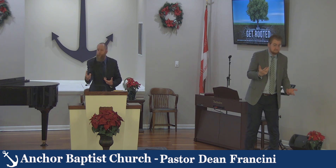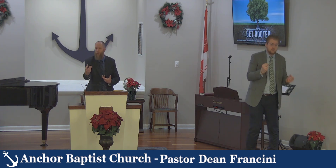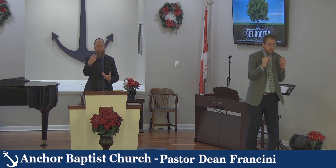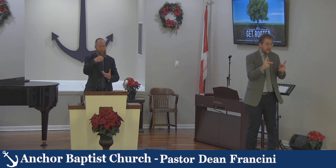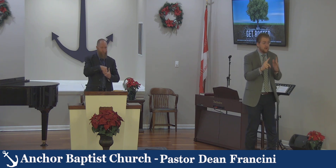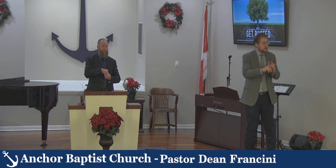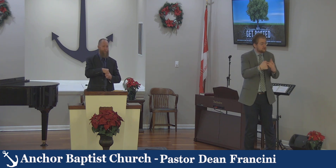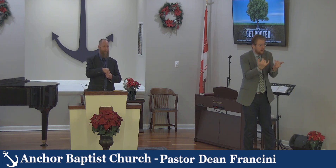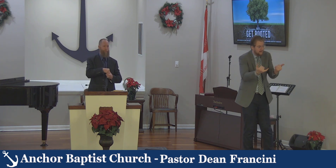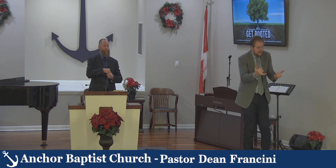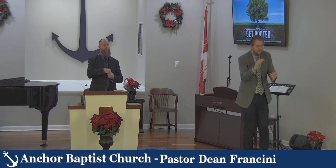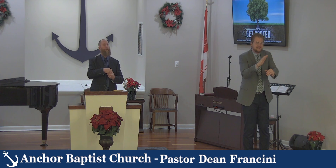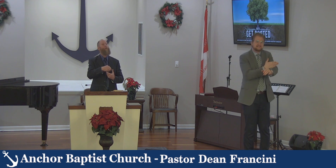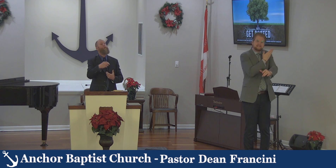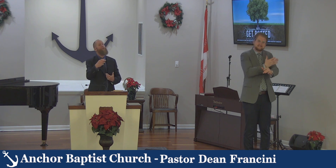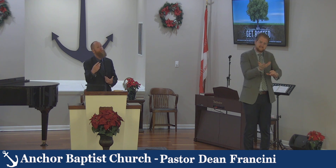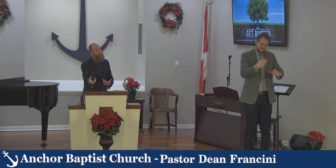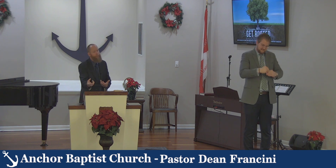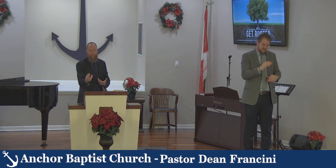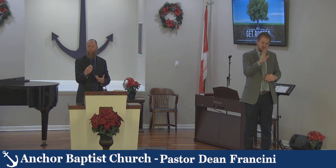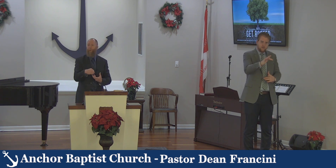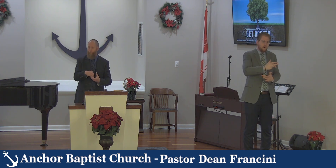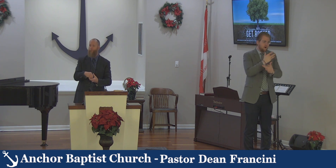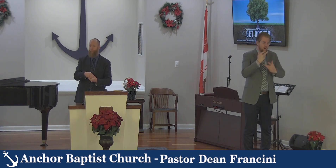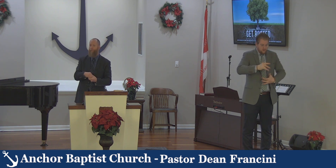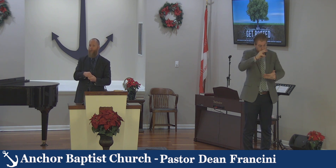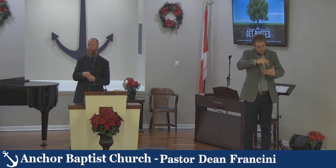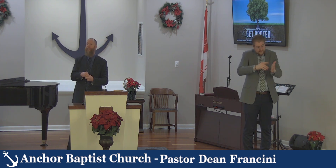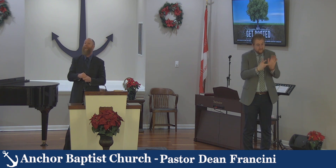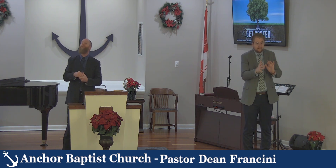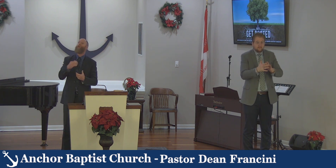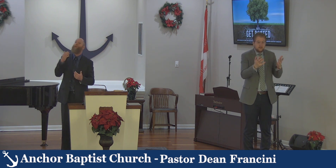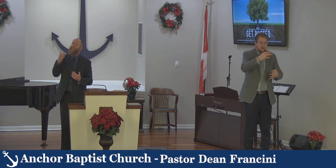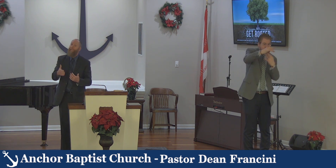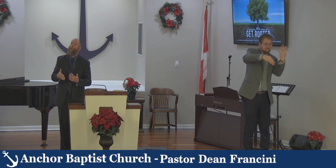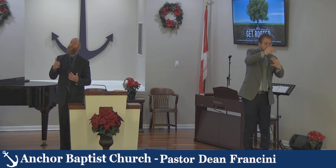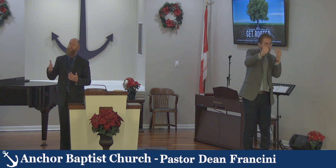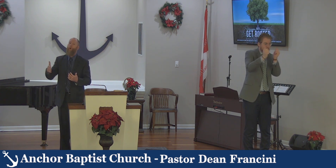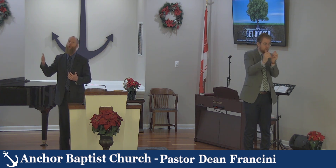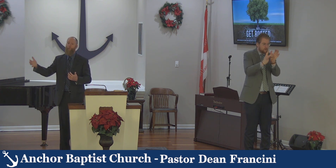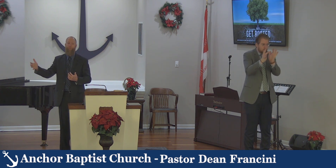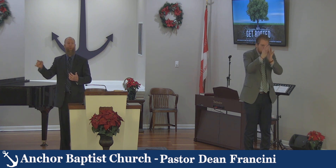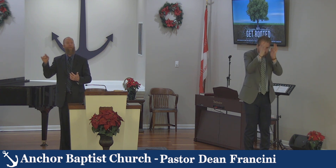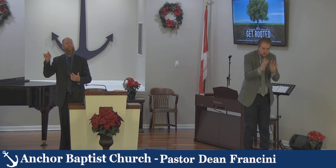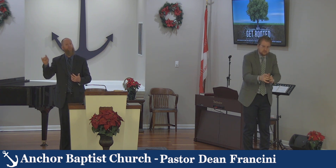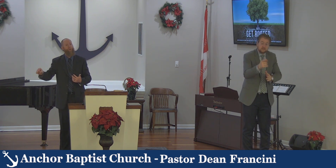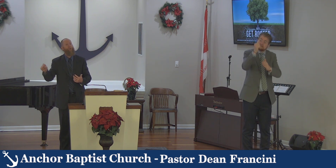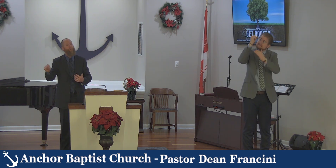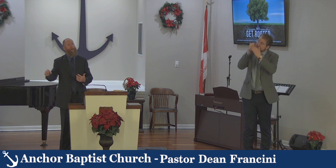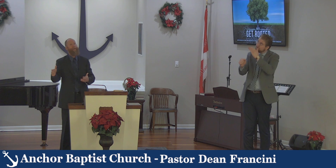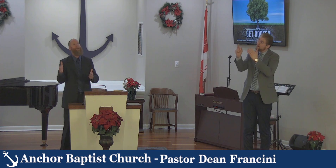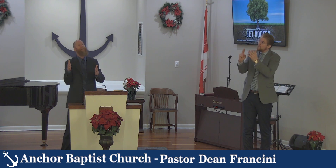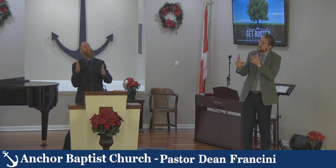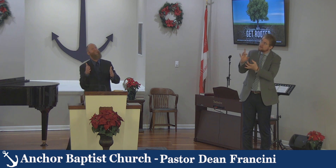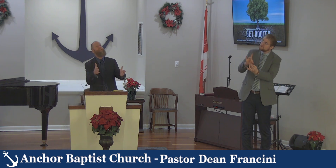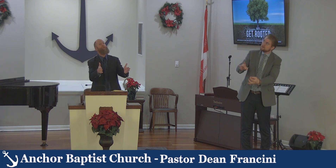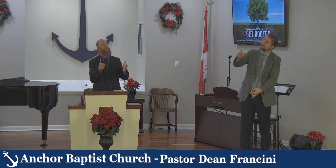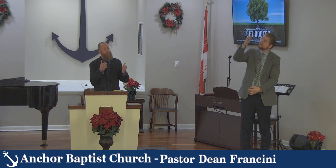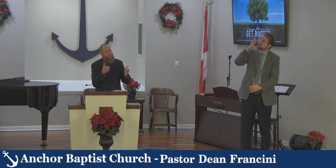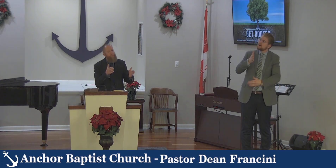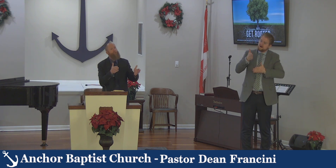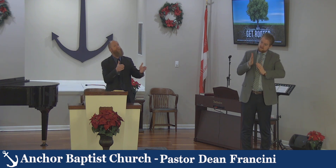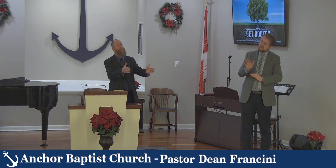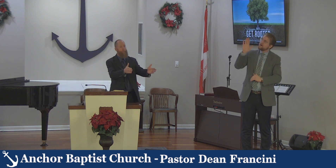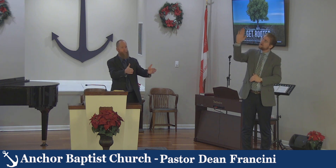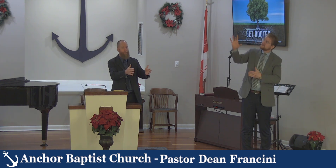You start to put your face in the Word of God. You start to get around the people of God and start yielding to the Holy Spirit. Let the Spirit of God lead you